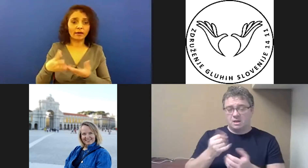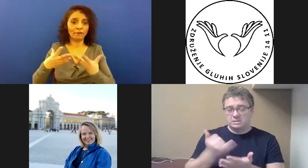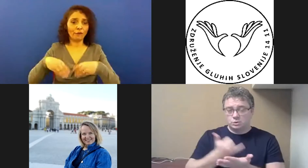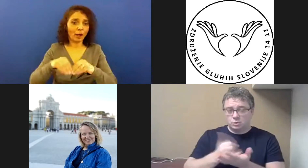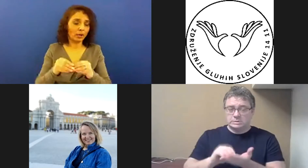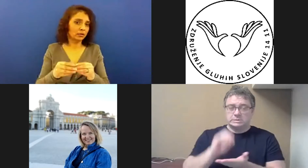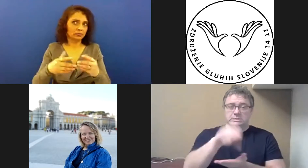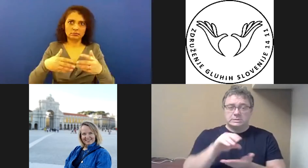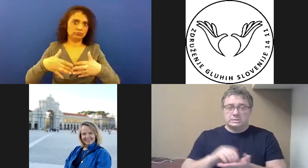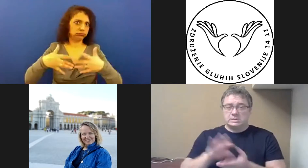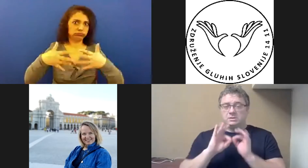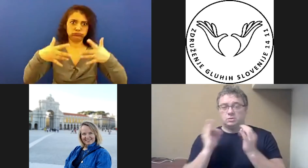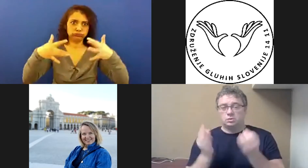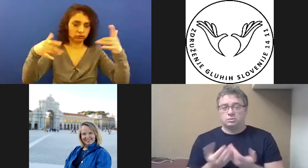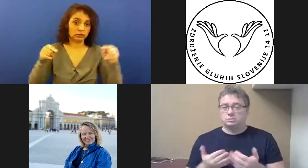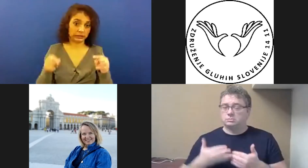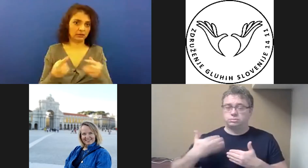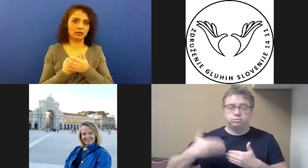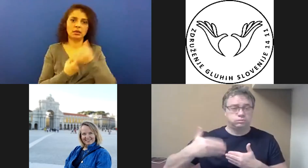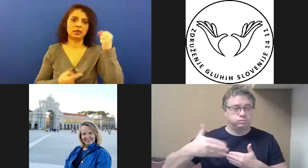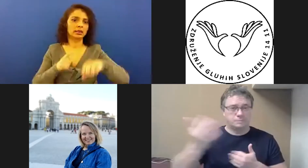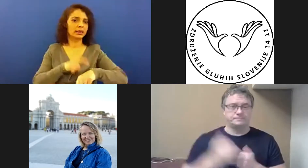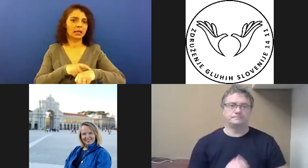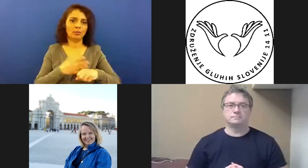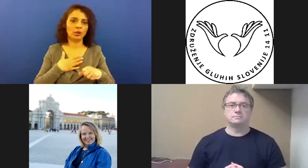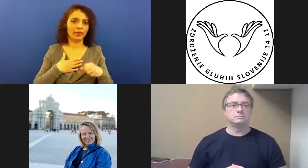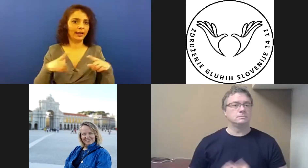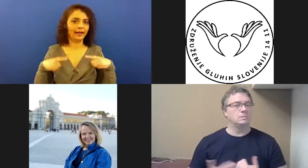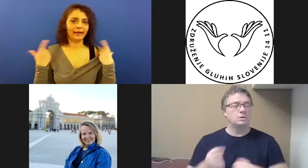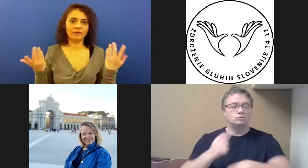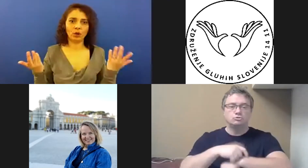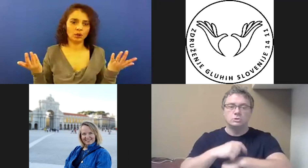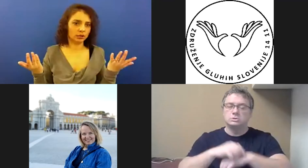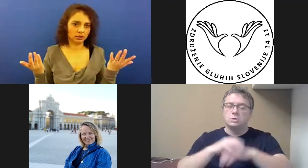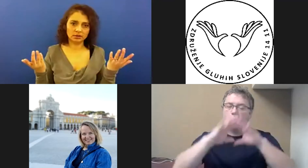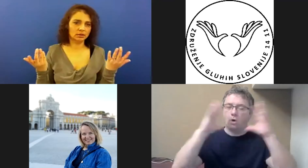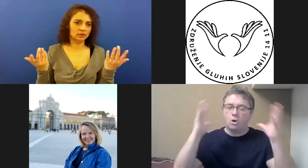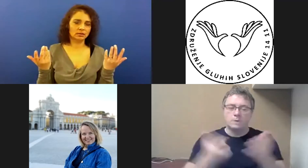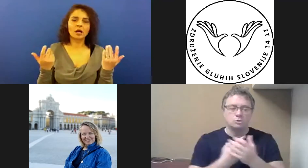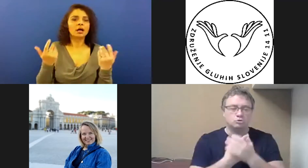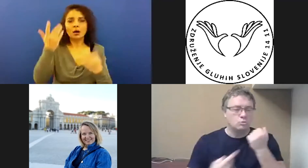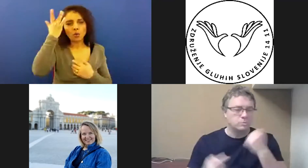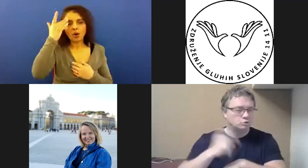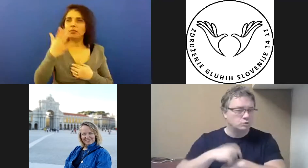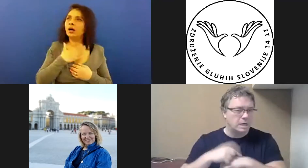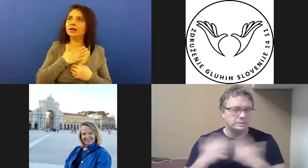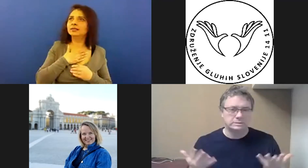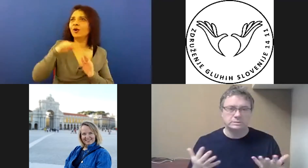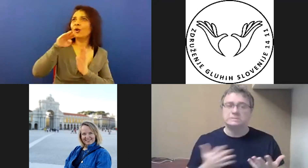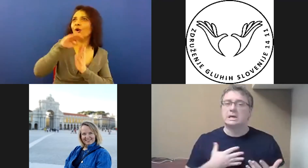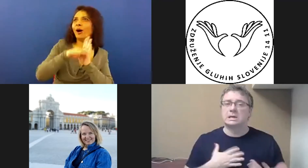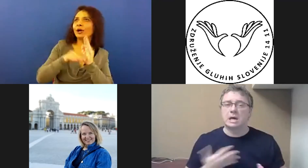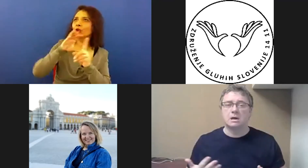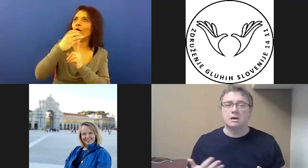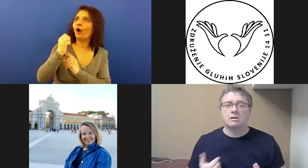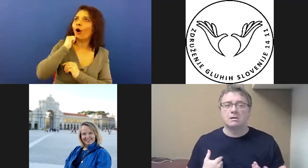And all our work, all the money we earned went to support my brother and his children and his wife. We